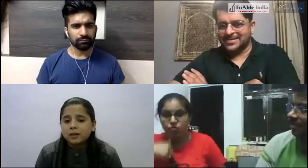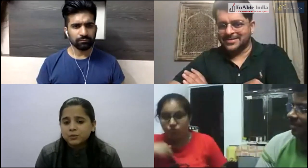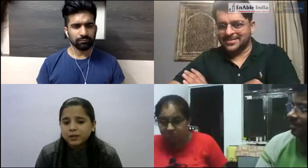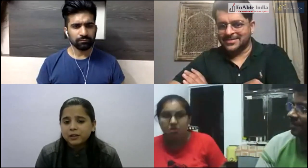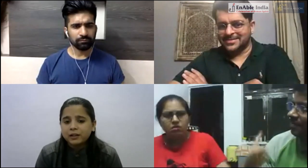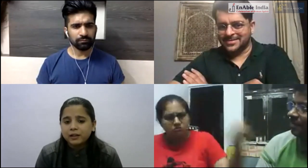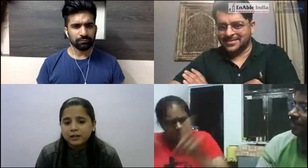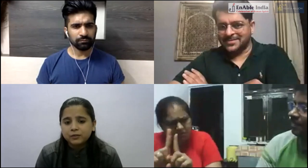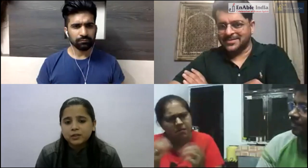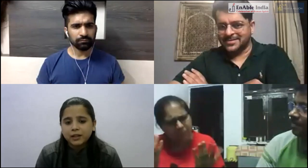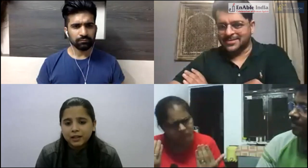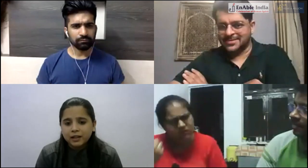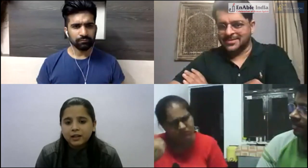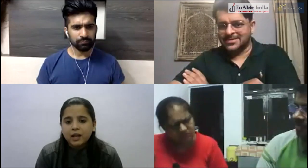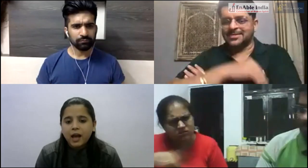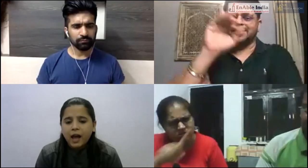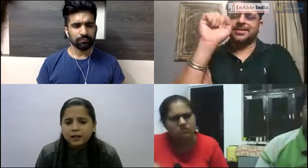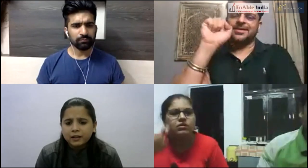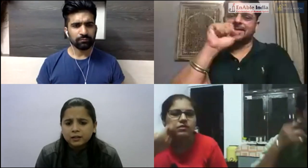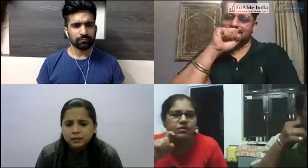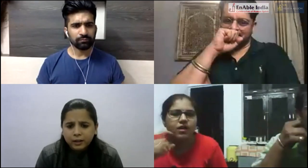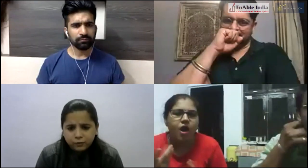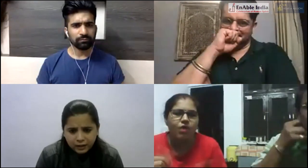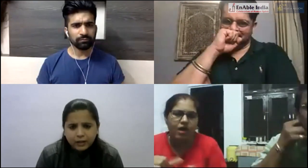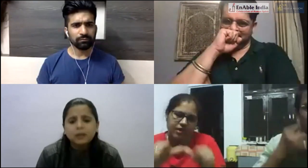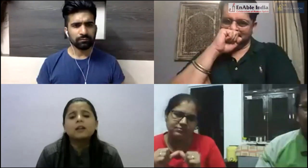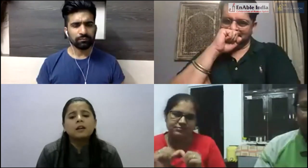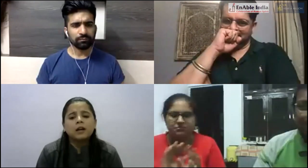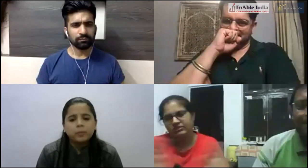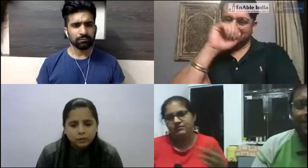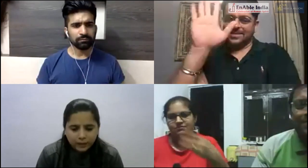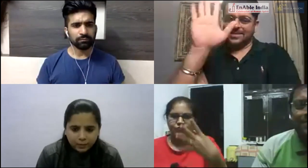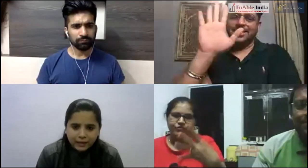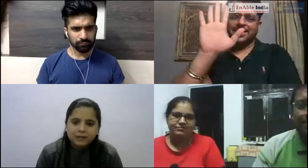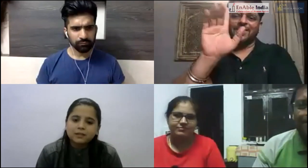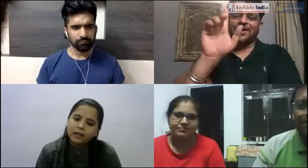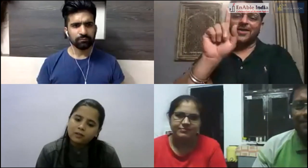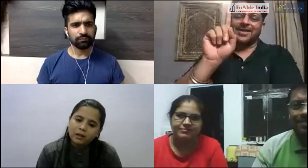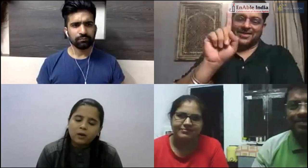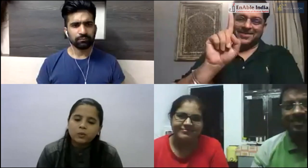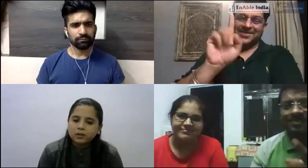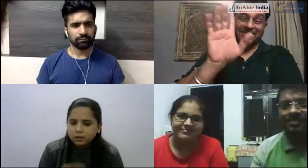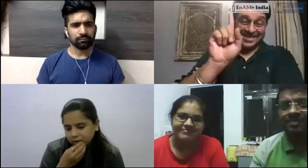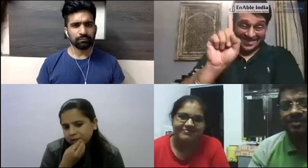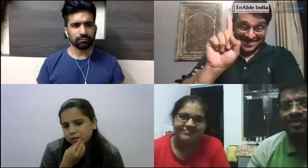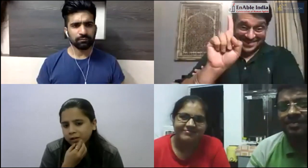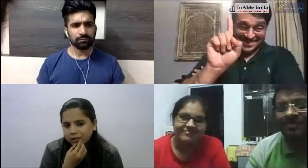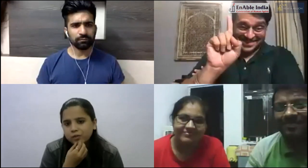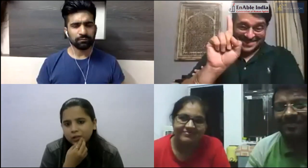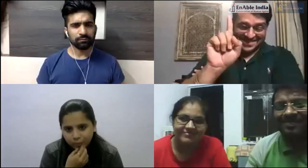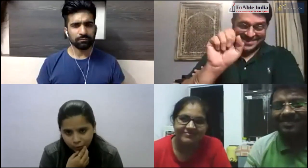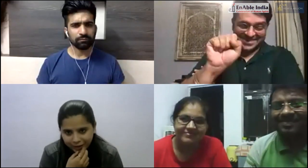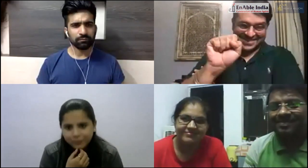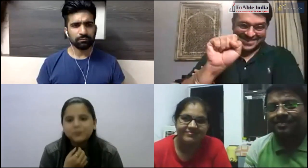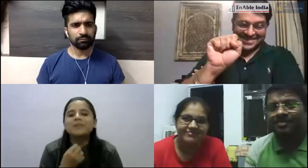so my husband, he lives in Delhi, and if he coming to my place, can we have a sexual relation?